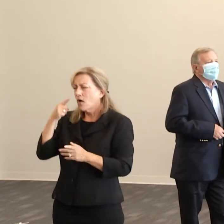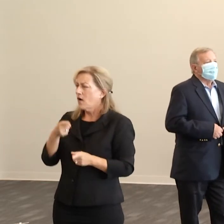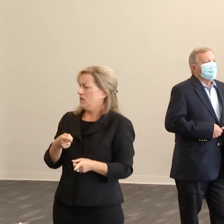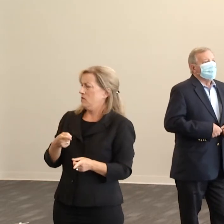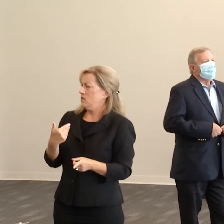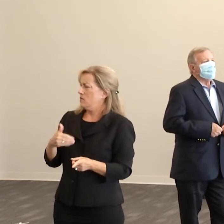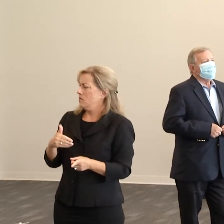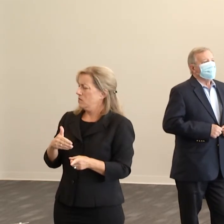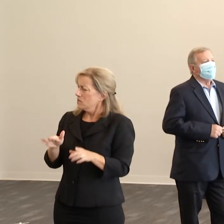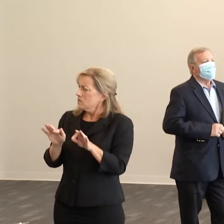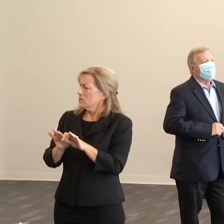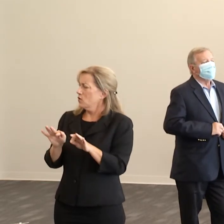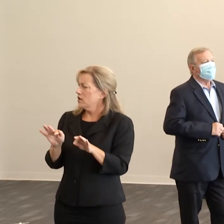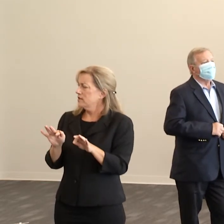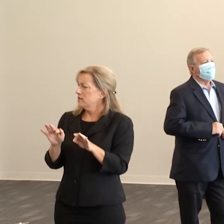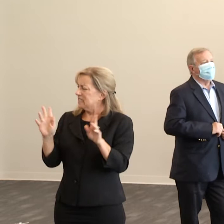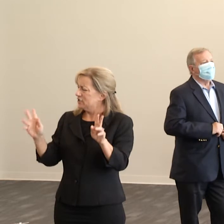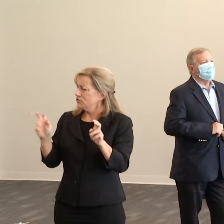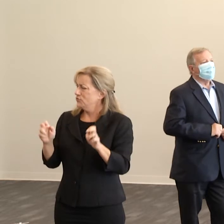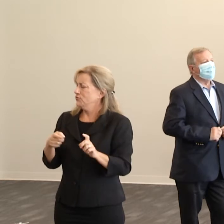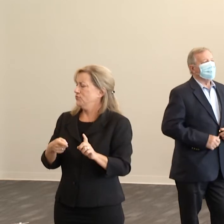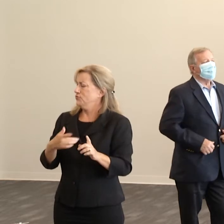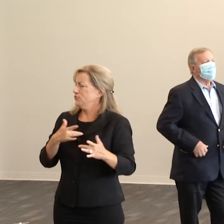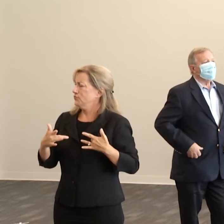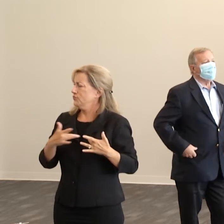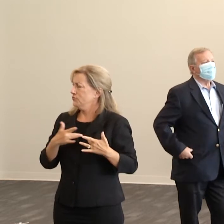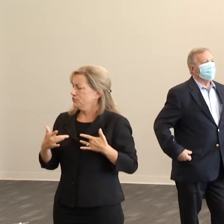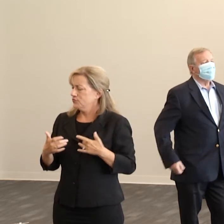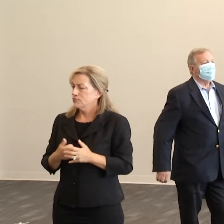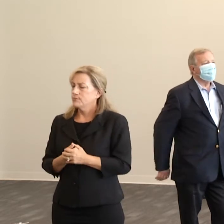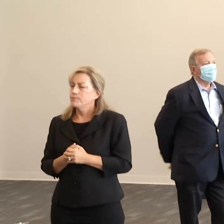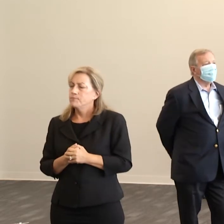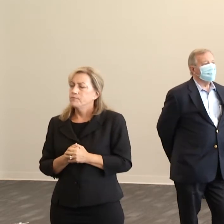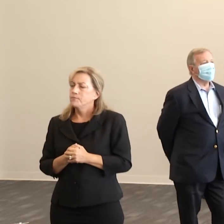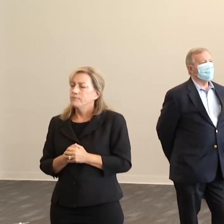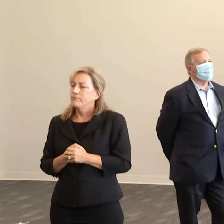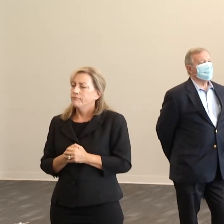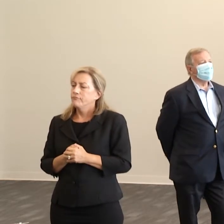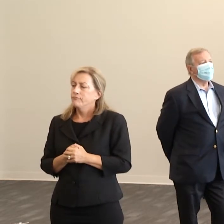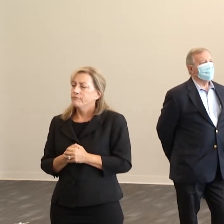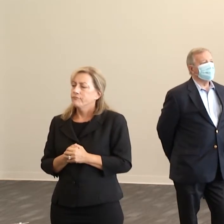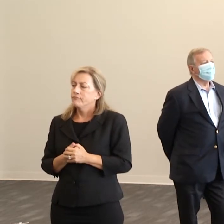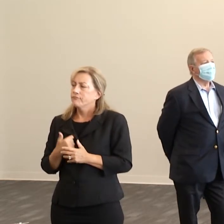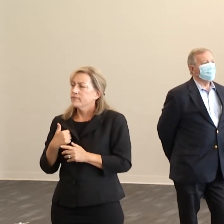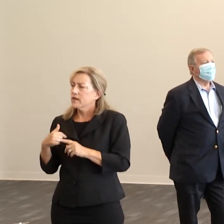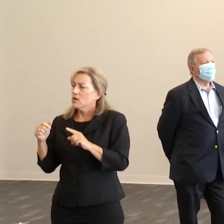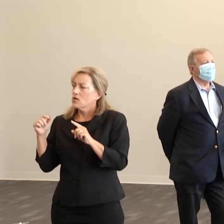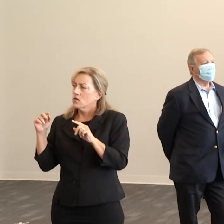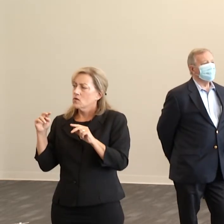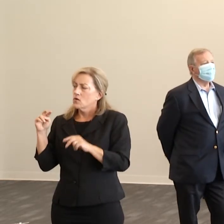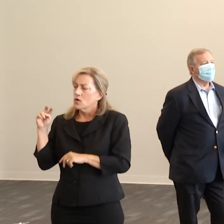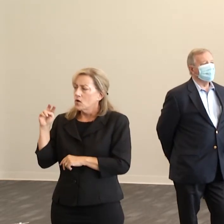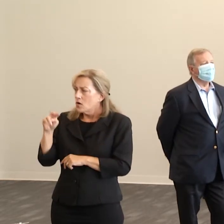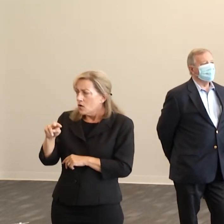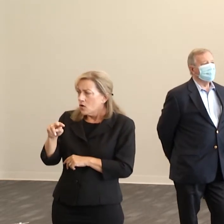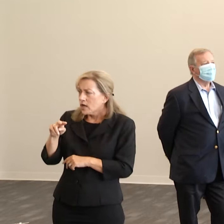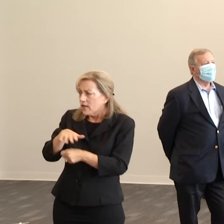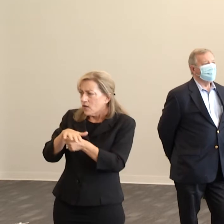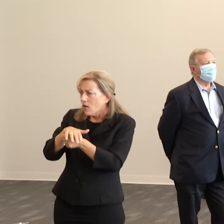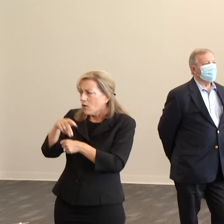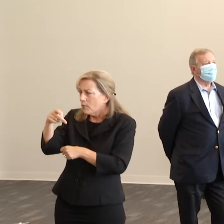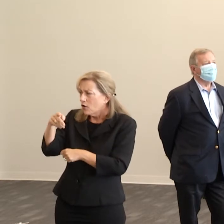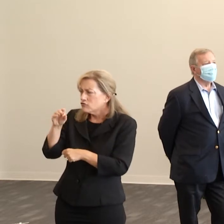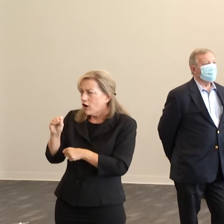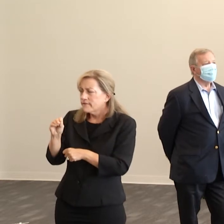issues. I looked at the local post office themselves, the employees, and I